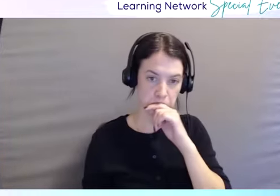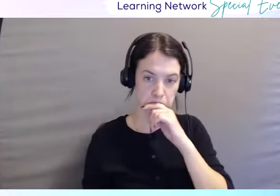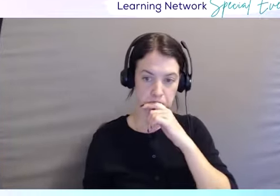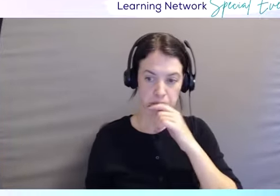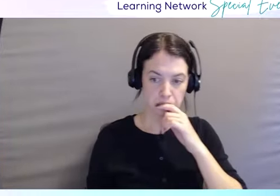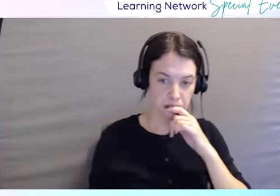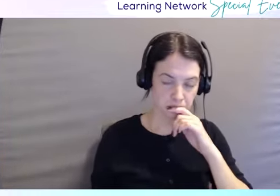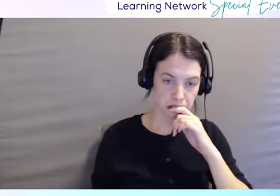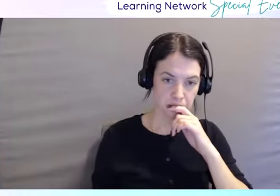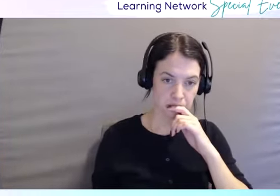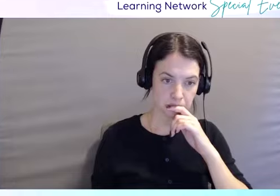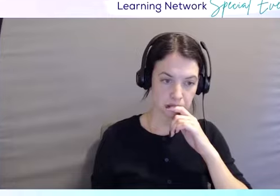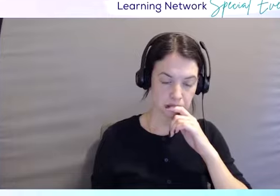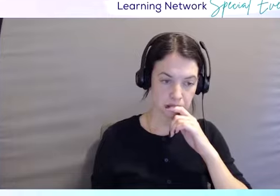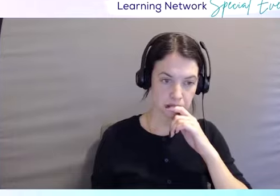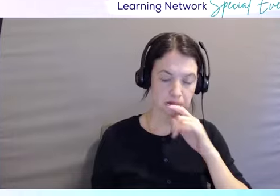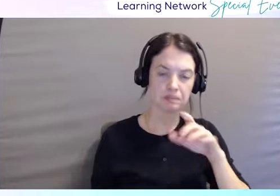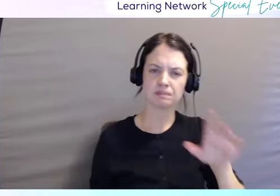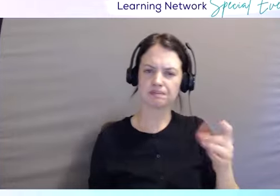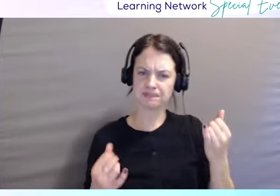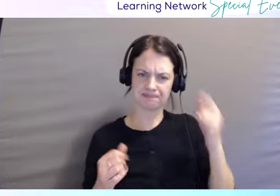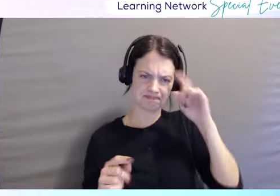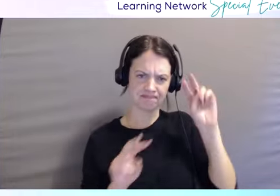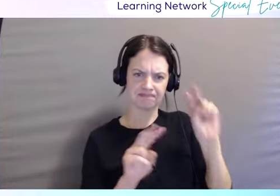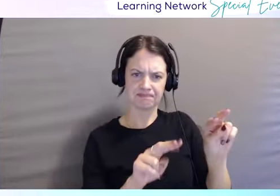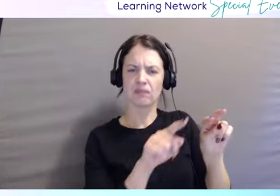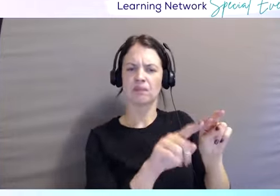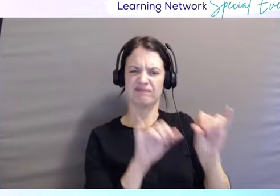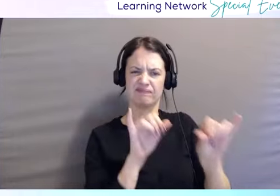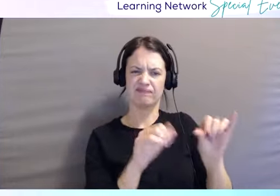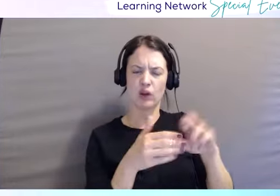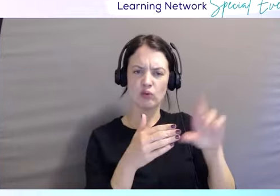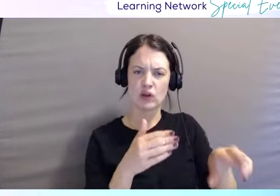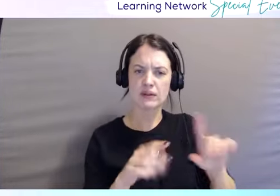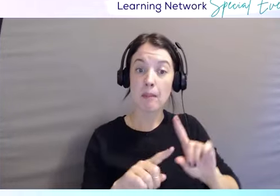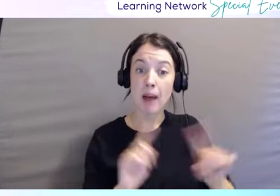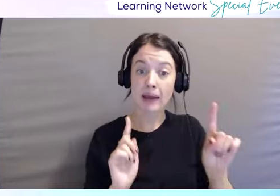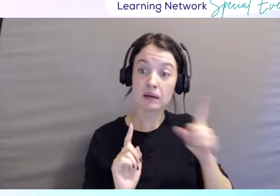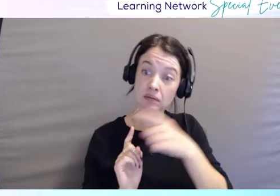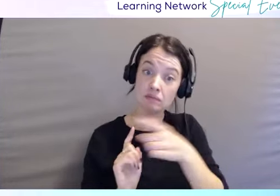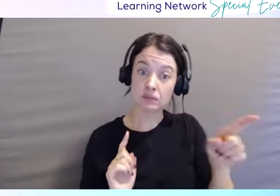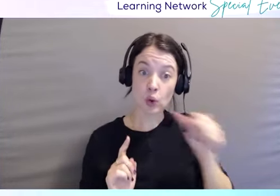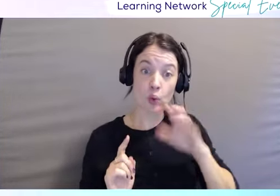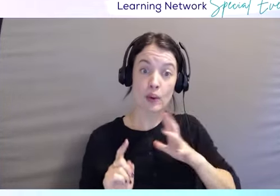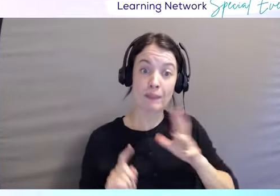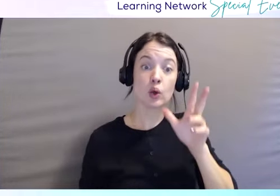mean to the women who smoke? And this quote, "Sucking back anger," should tell it